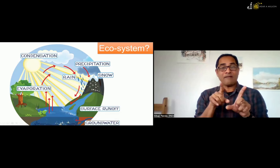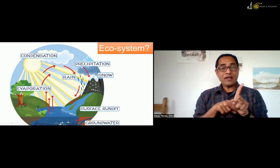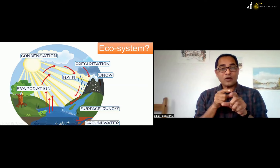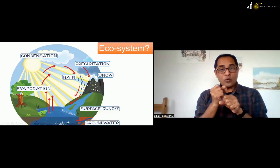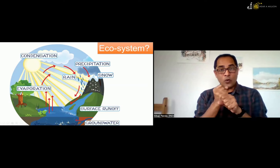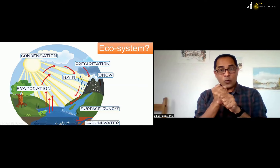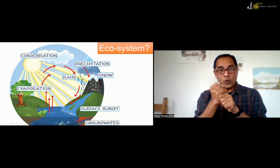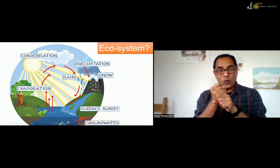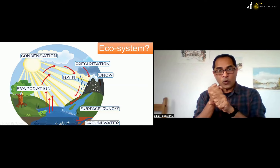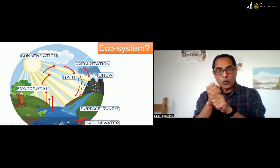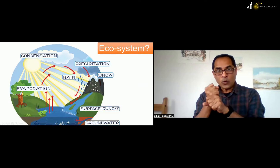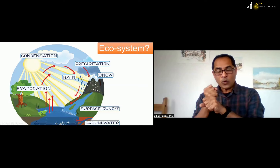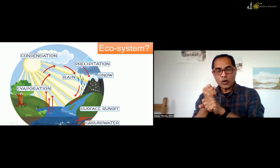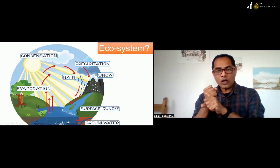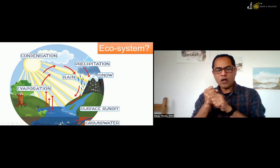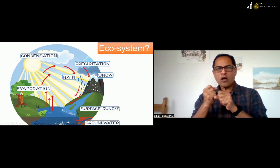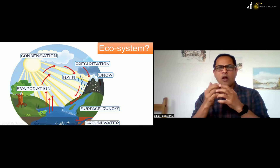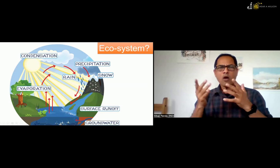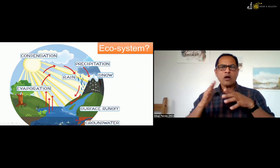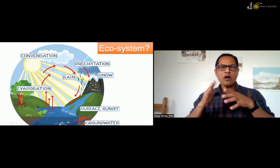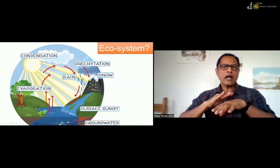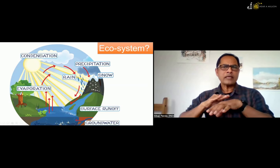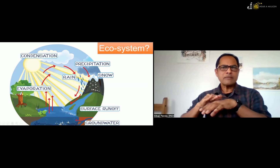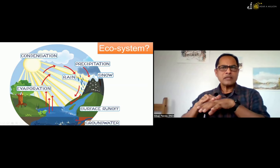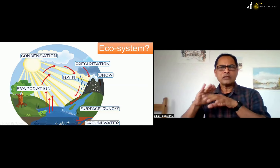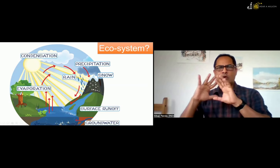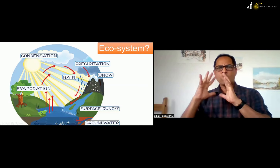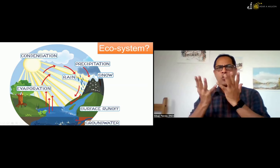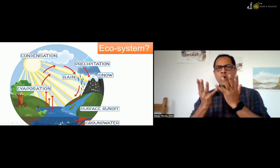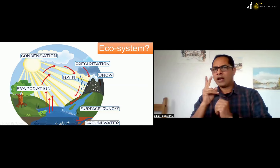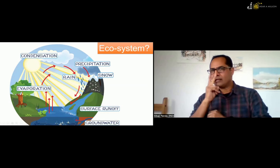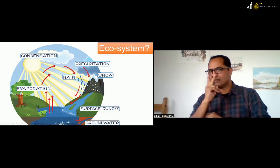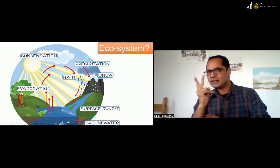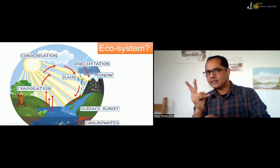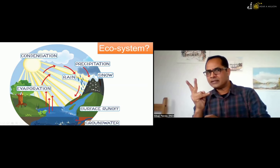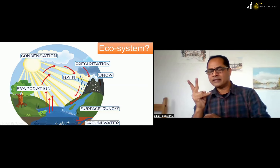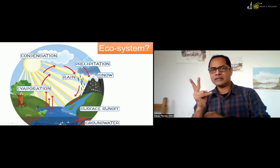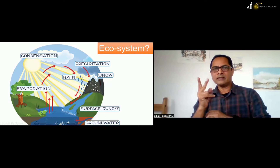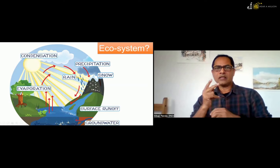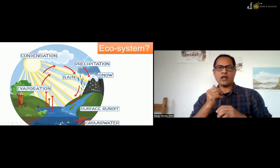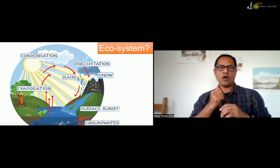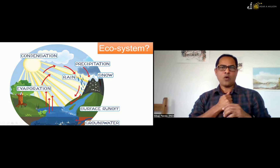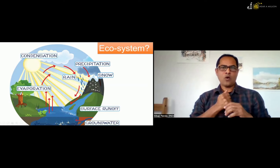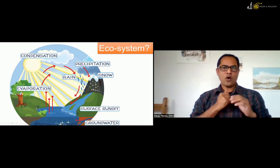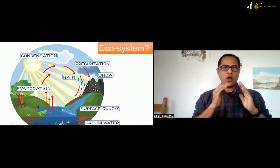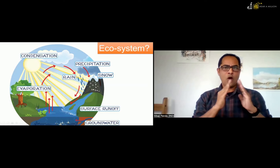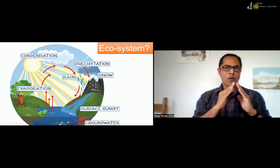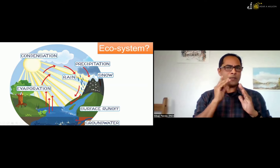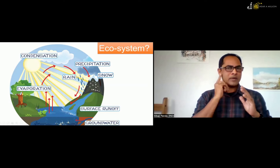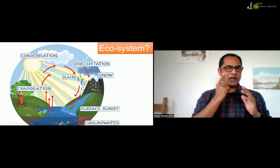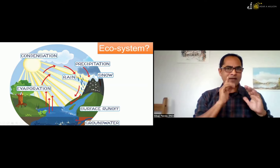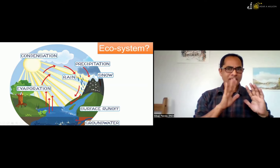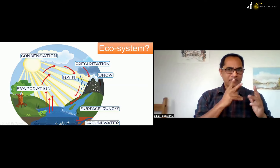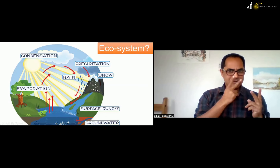uh, places. I have been working almost 10 to 15, maybe 20 years in the education